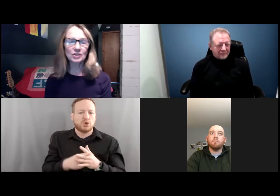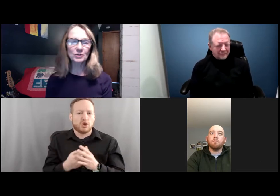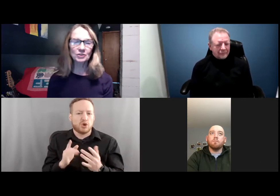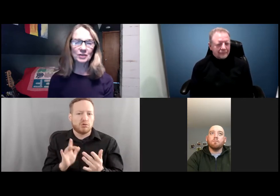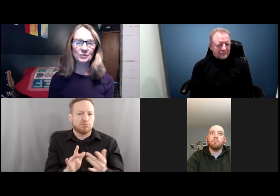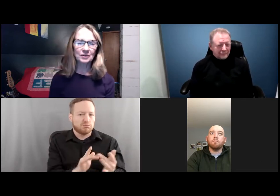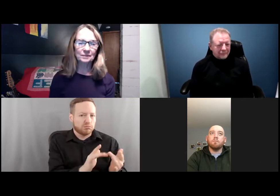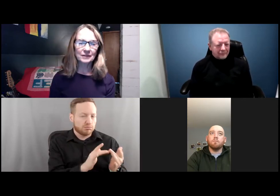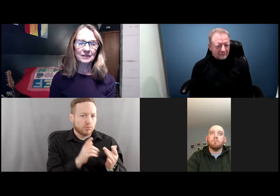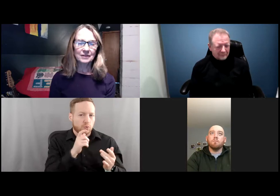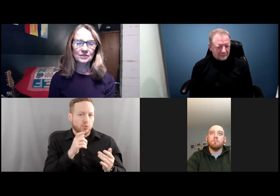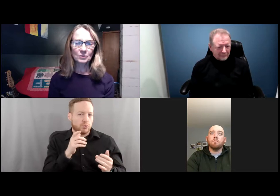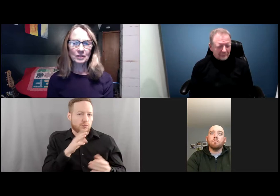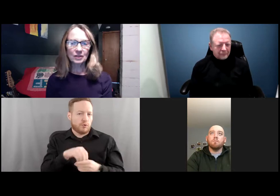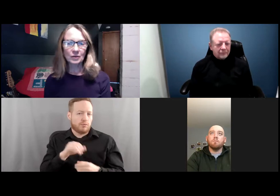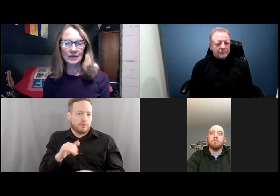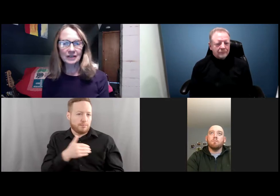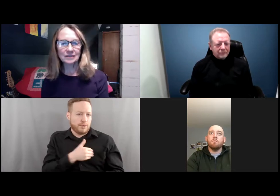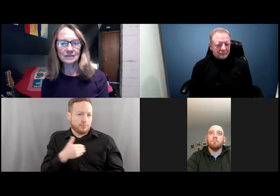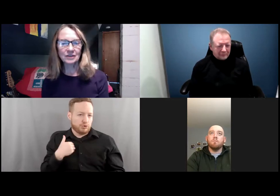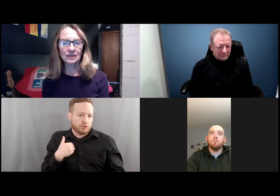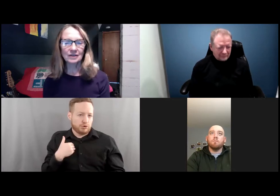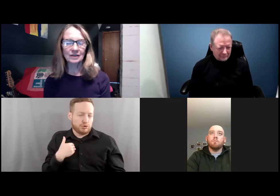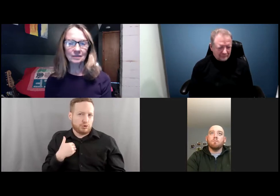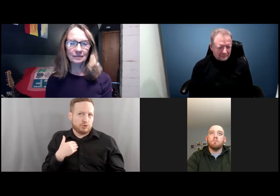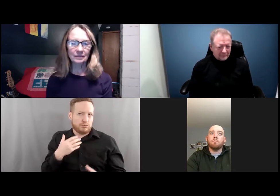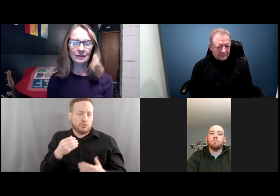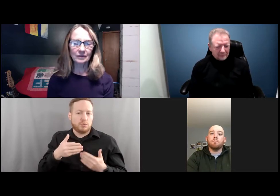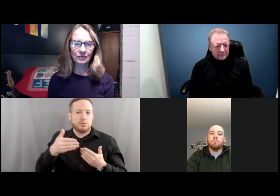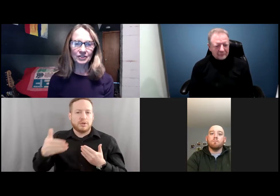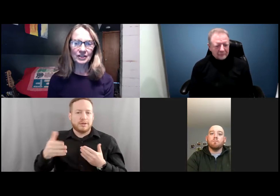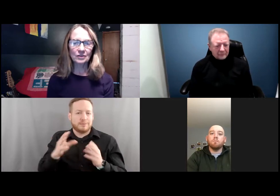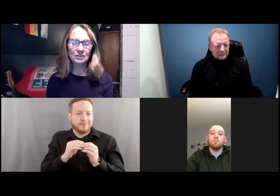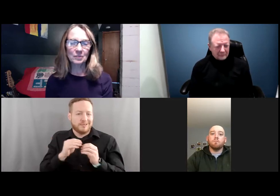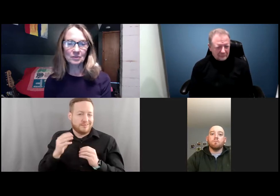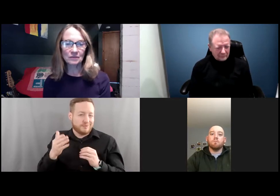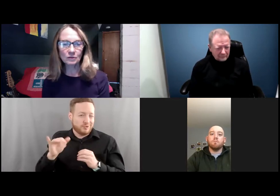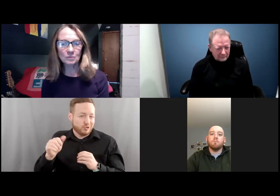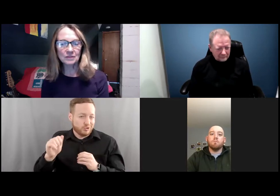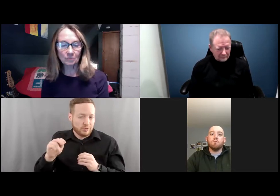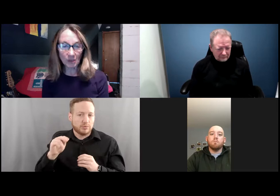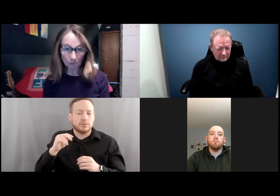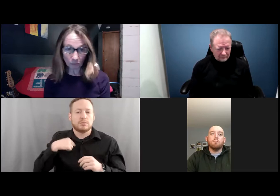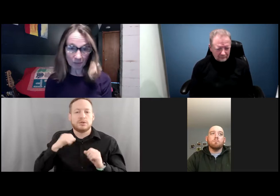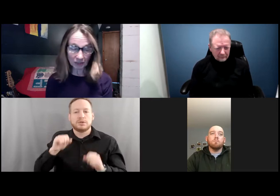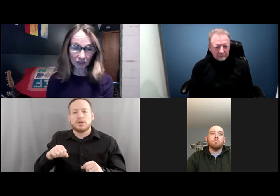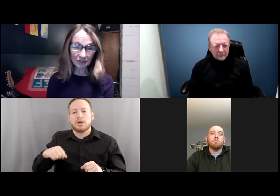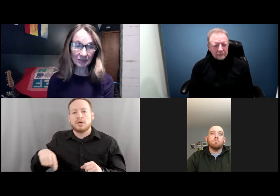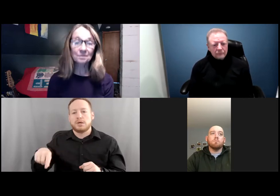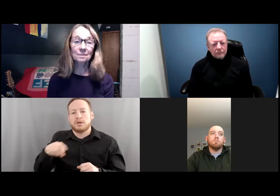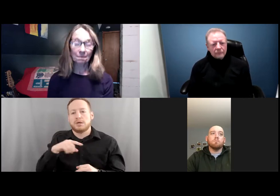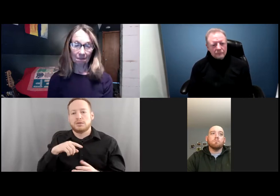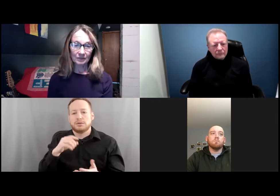January 2021. So we're going to go ahead and start reaching out to members of the groups that we